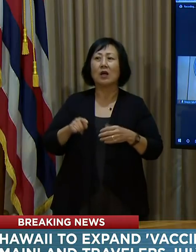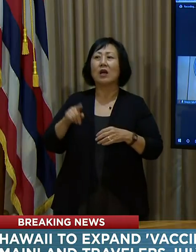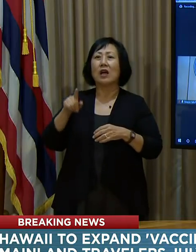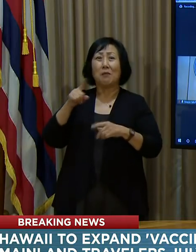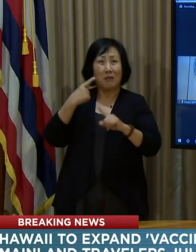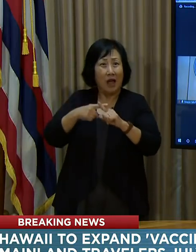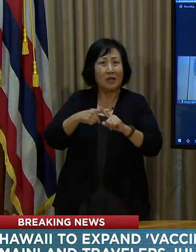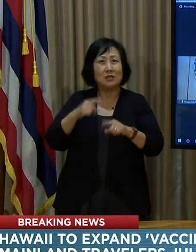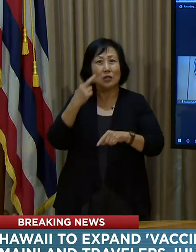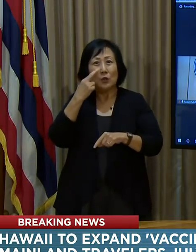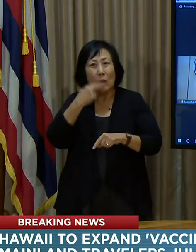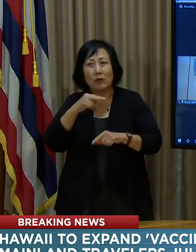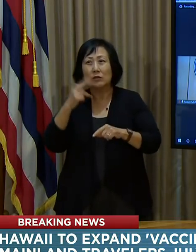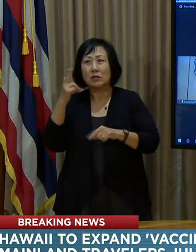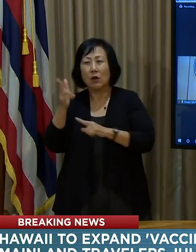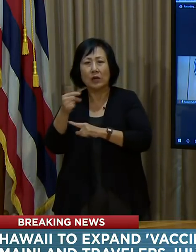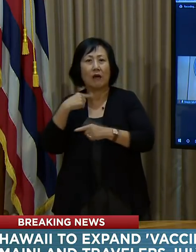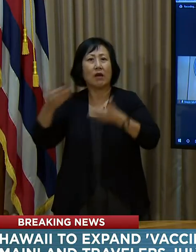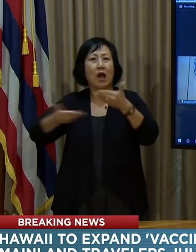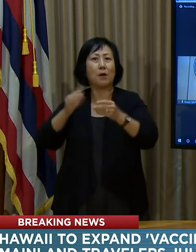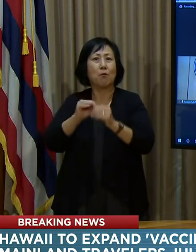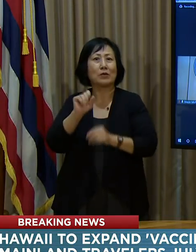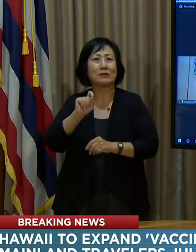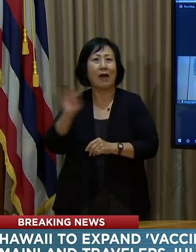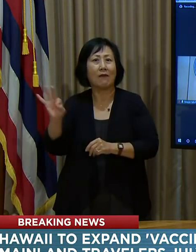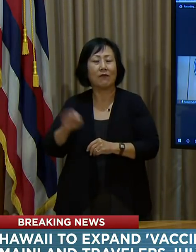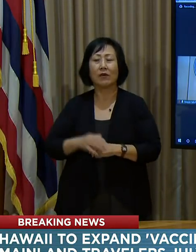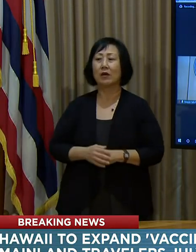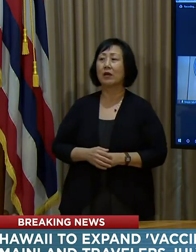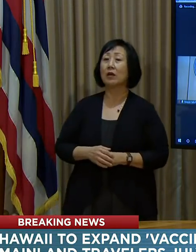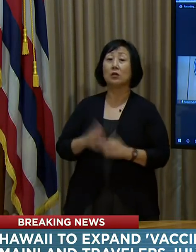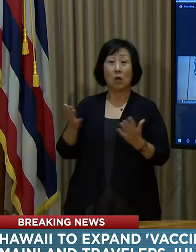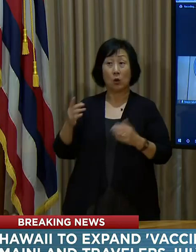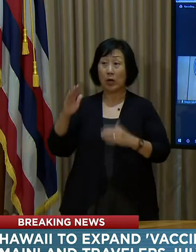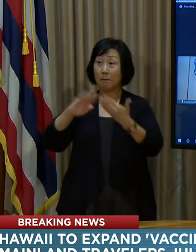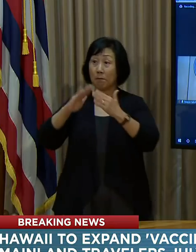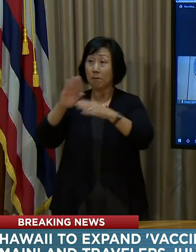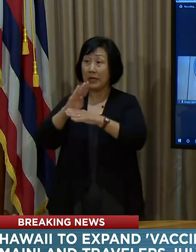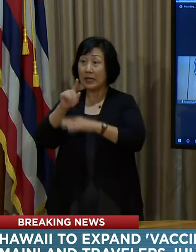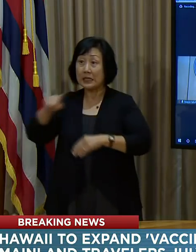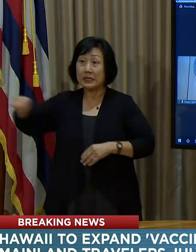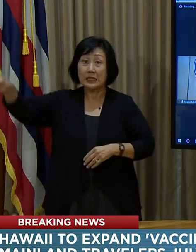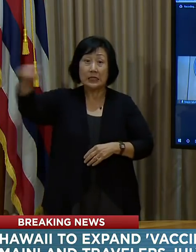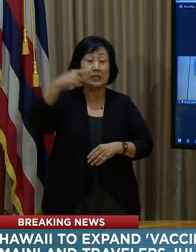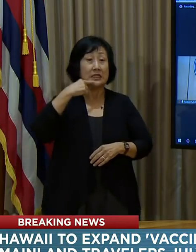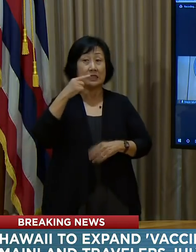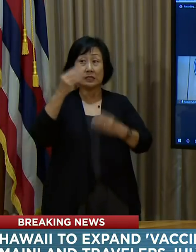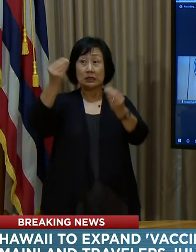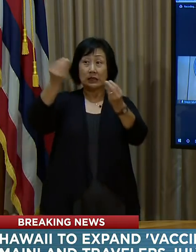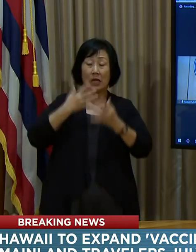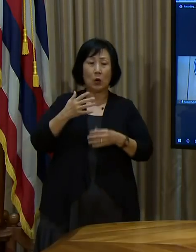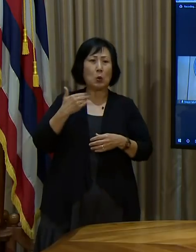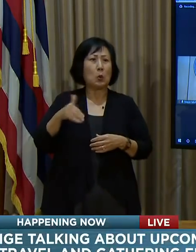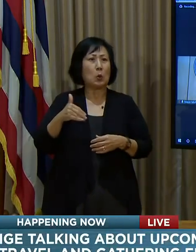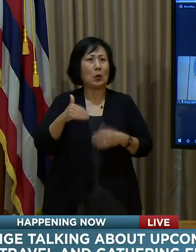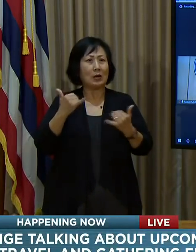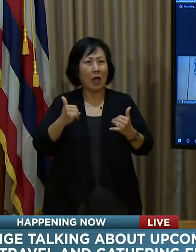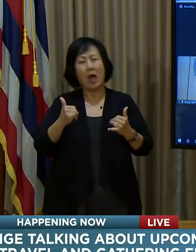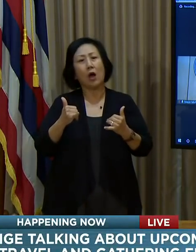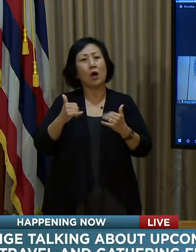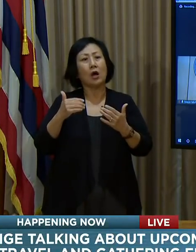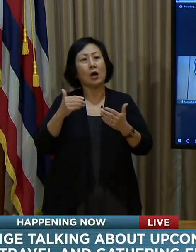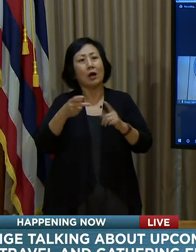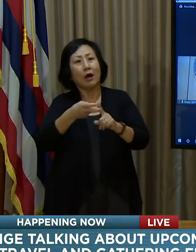increased capacity. And one of the things we've heard from the business community is how challenging it is to be able to recruit